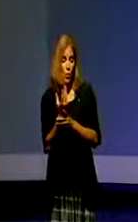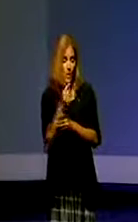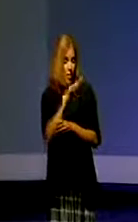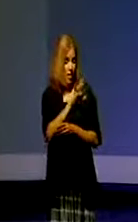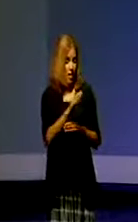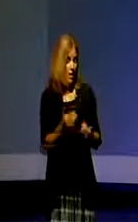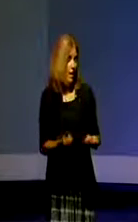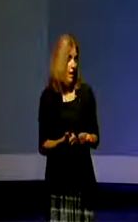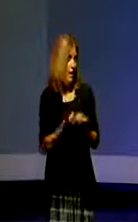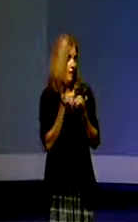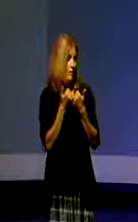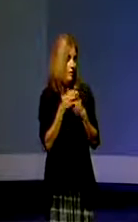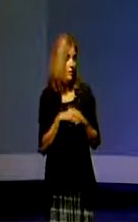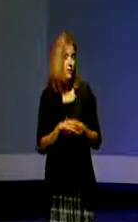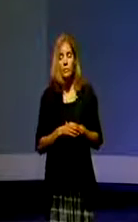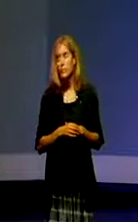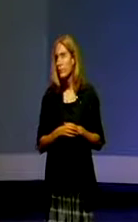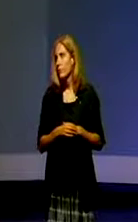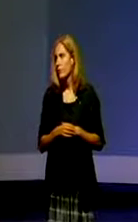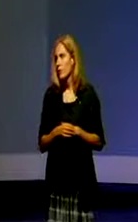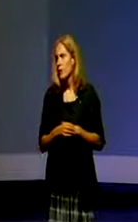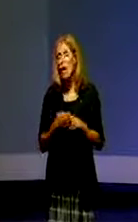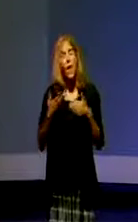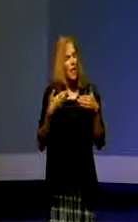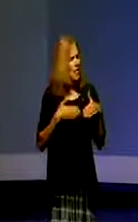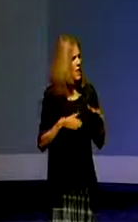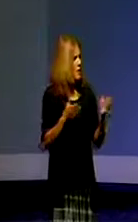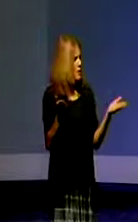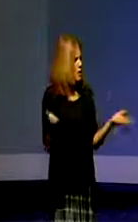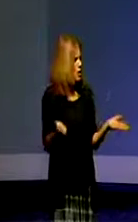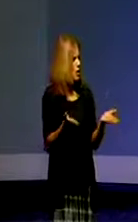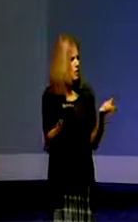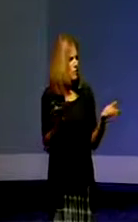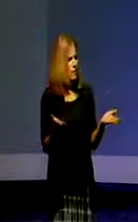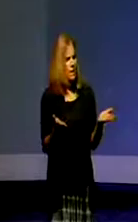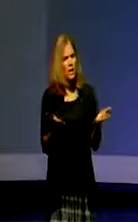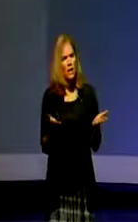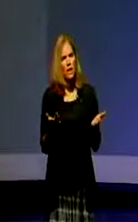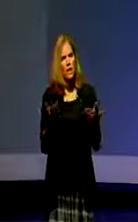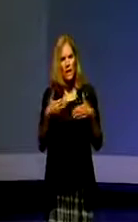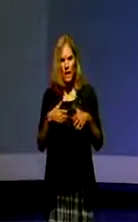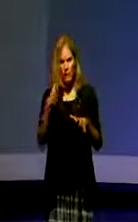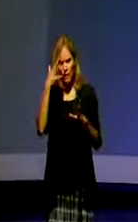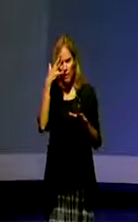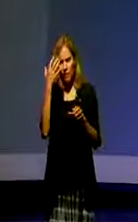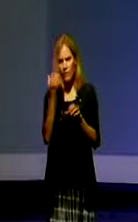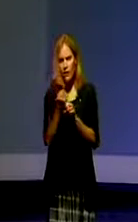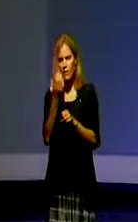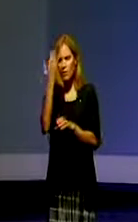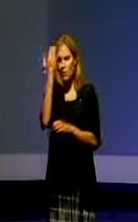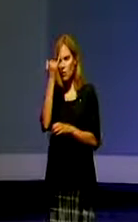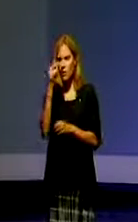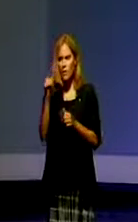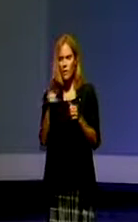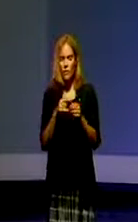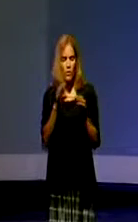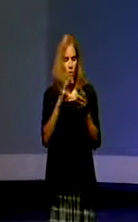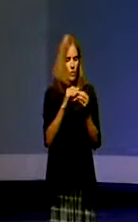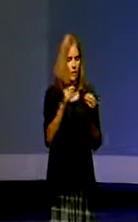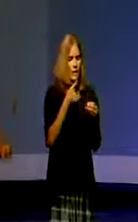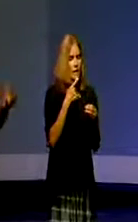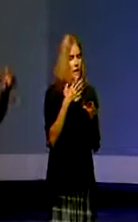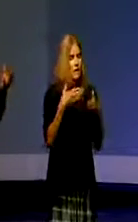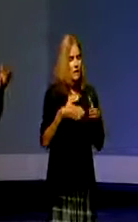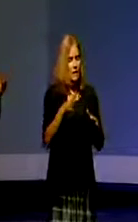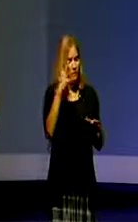their lives. And let that be an encouragement. Let's be faithful. And that's why the first parable we learned said, let's